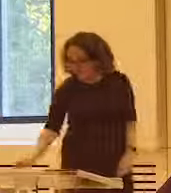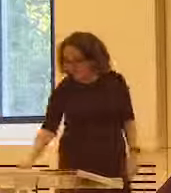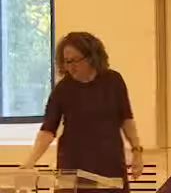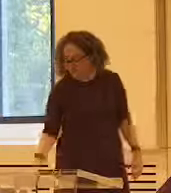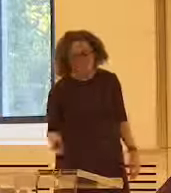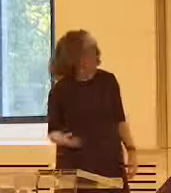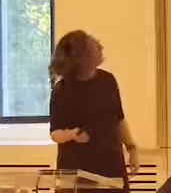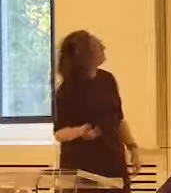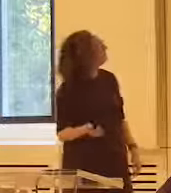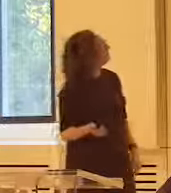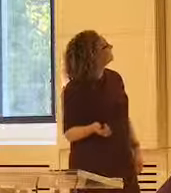set something up.